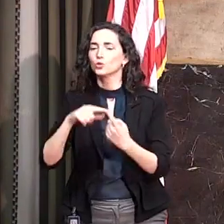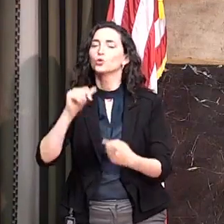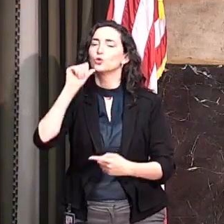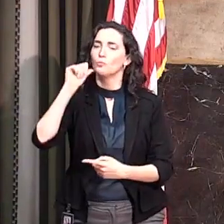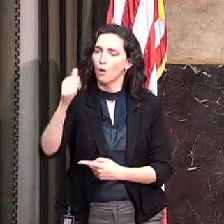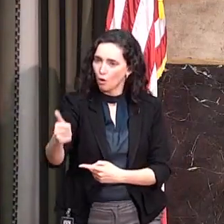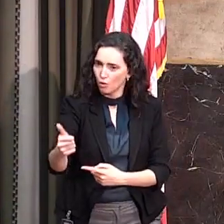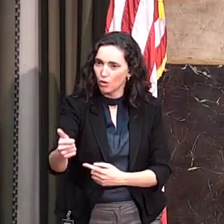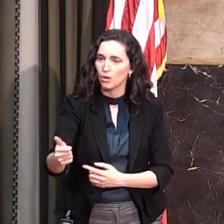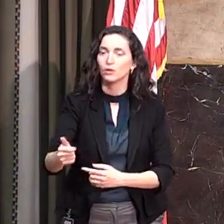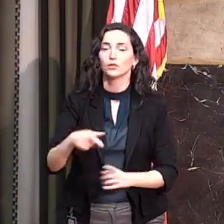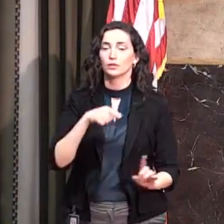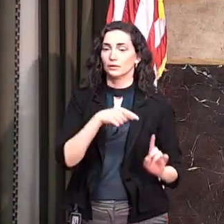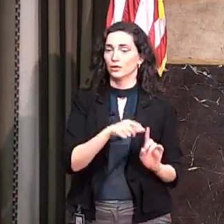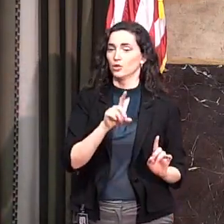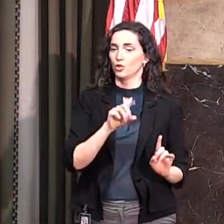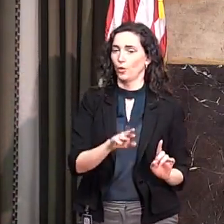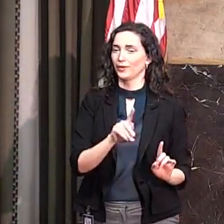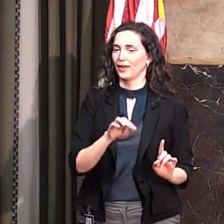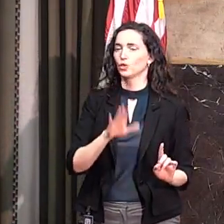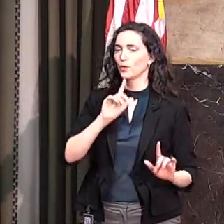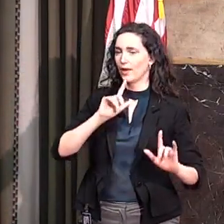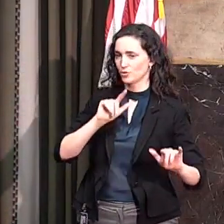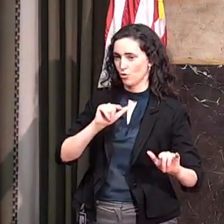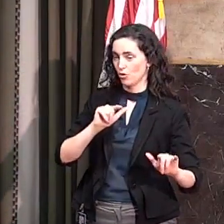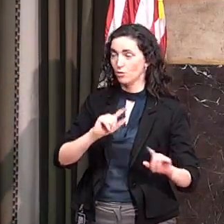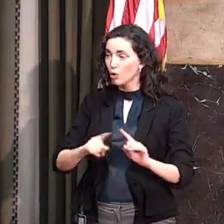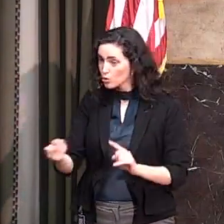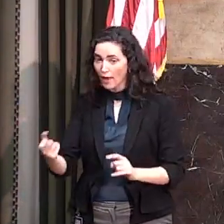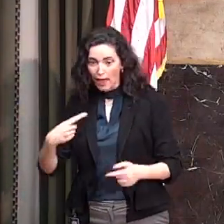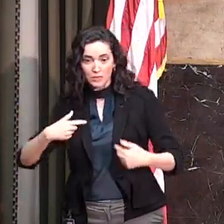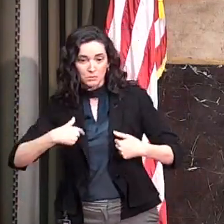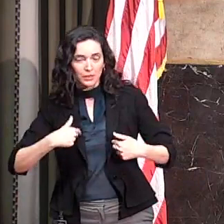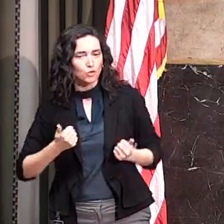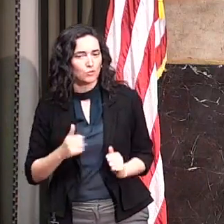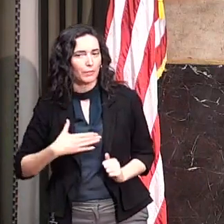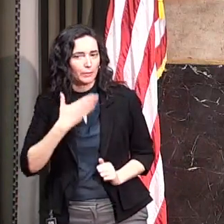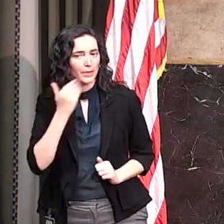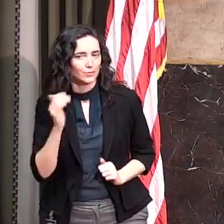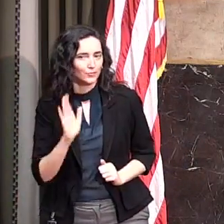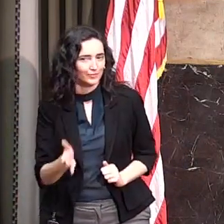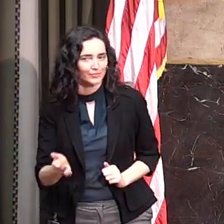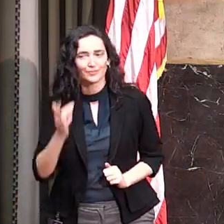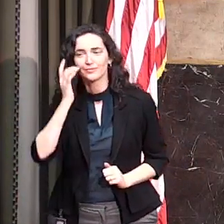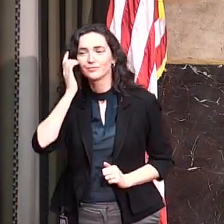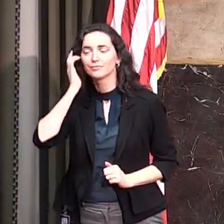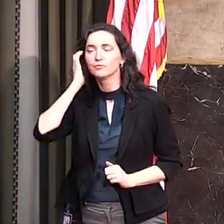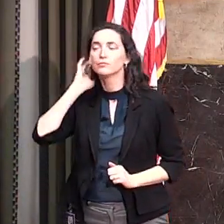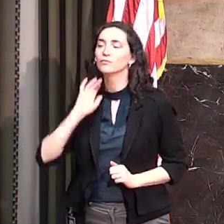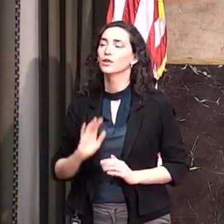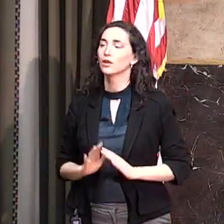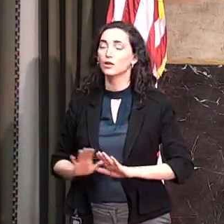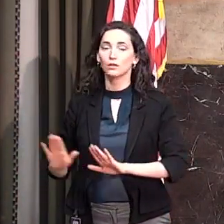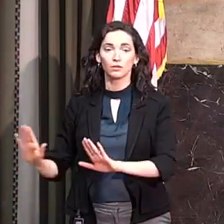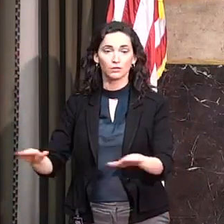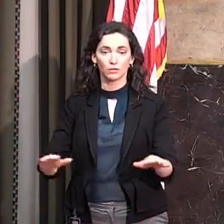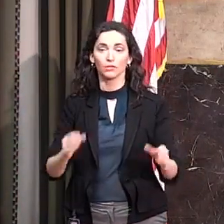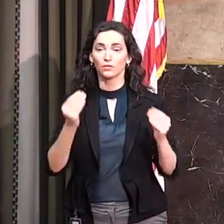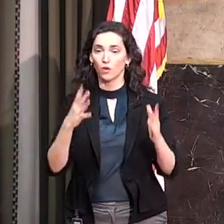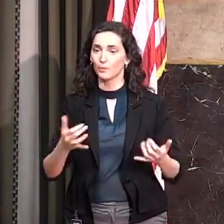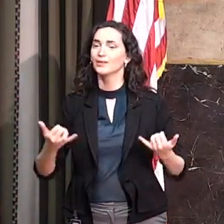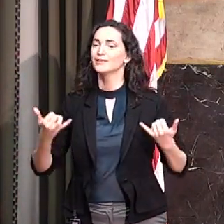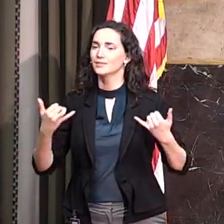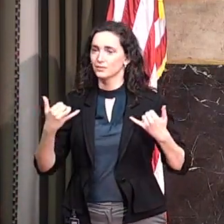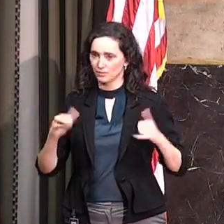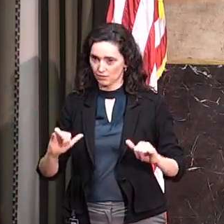those questions answered directly by him. Otherwise, if you ask me a question, I'll do my best. While we remain in an